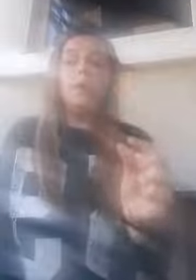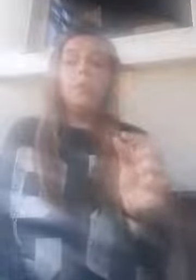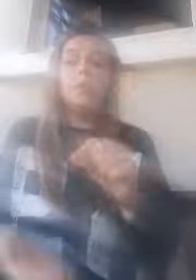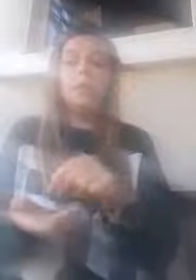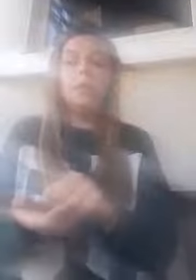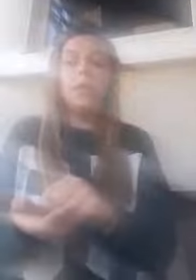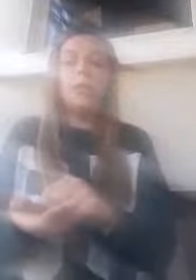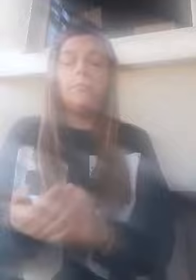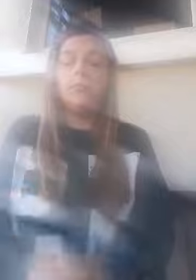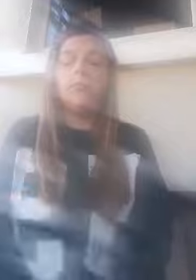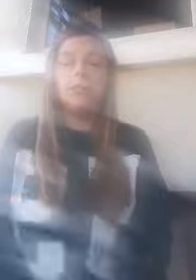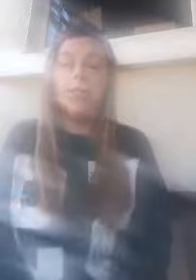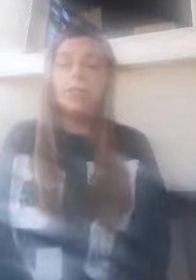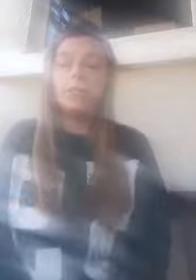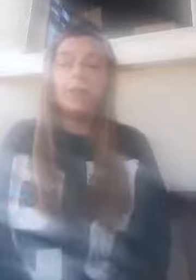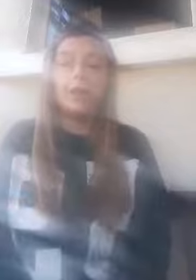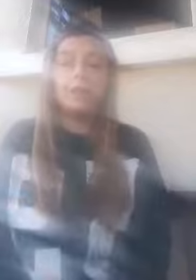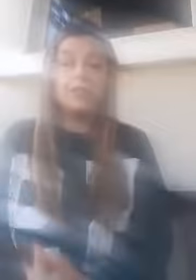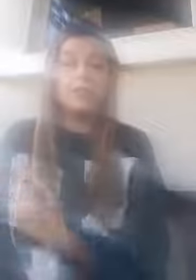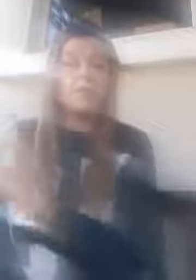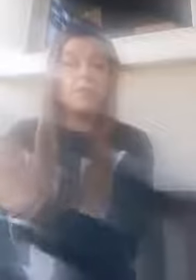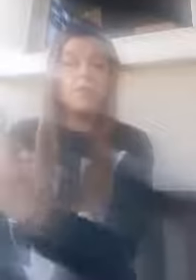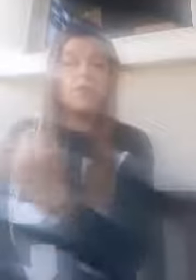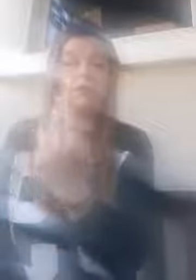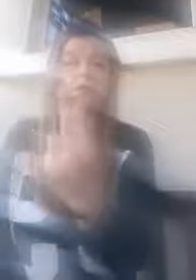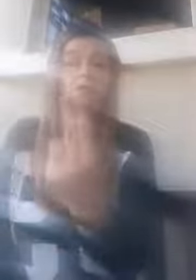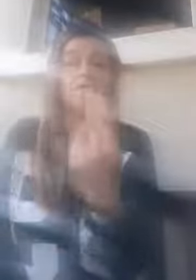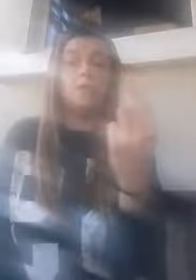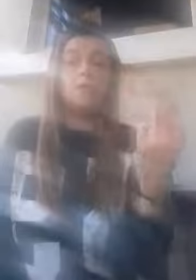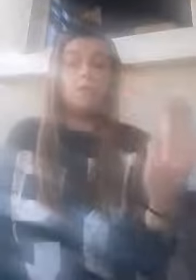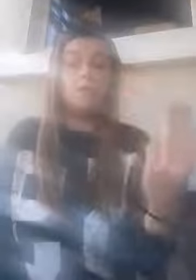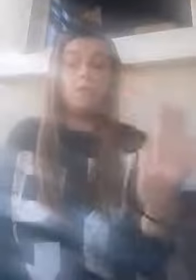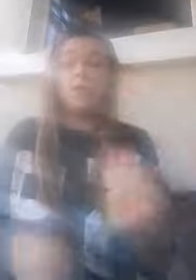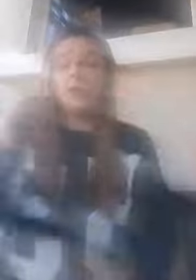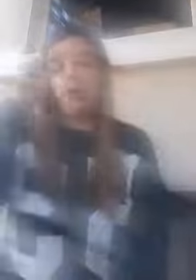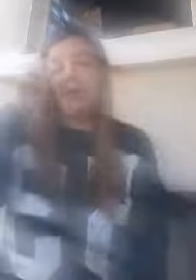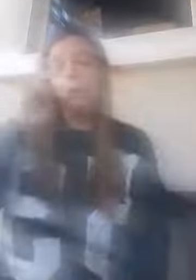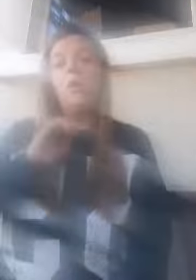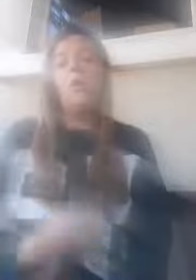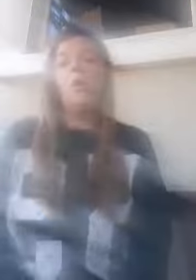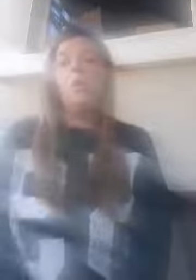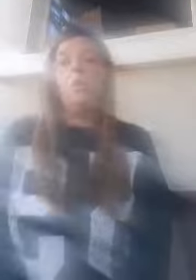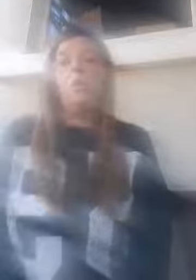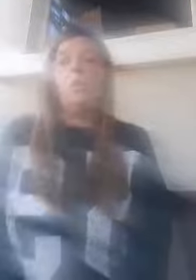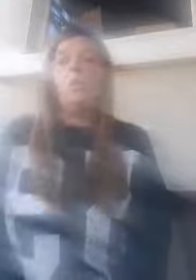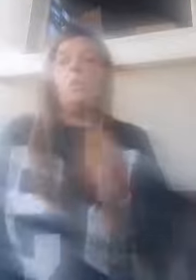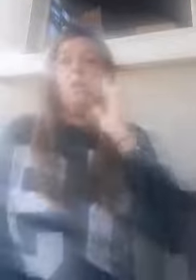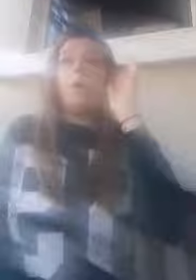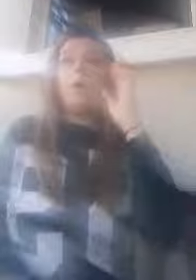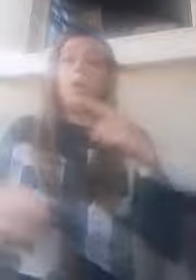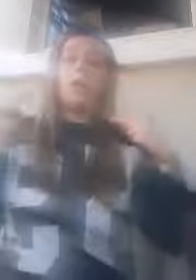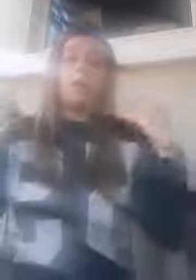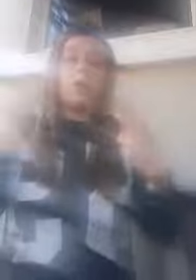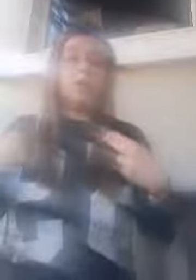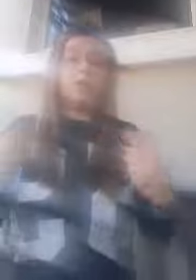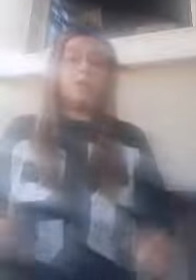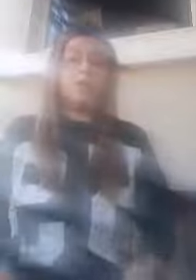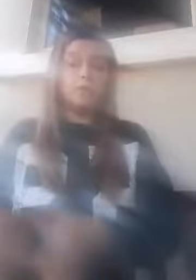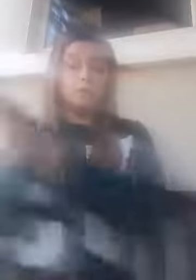tiny bed. And she counted them, one, two, three. When Goldilocks